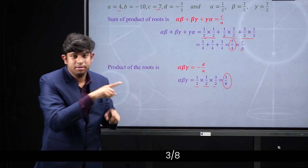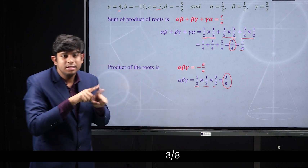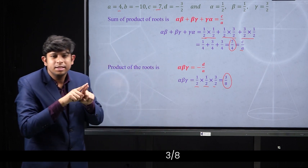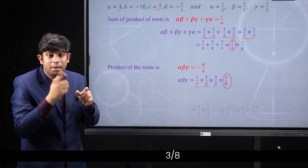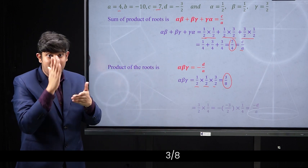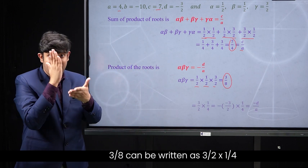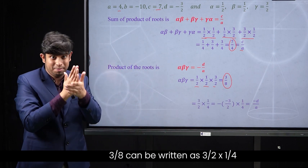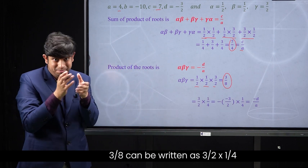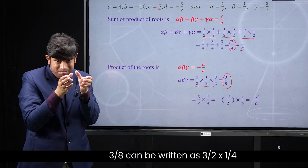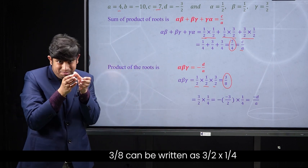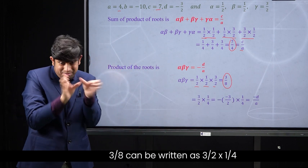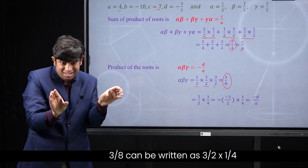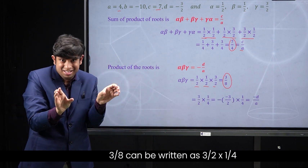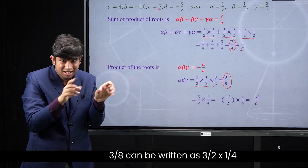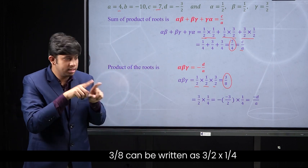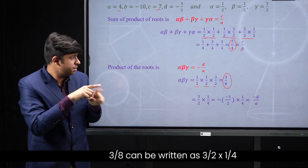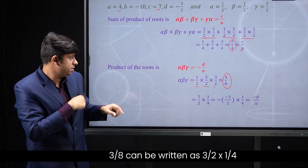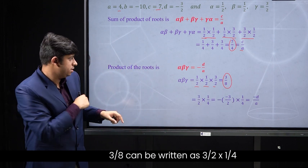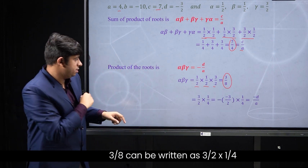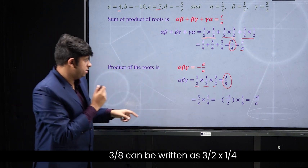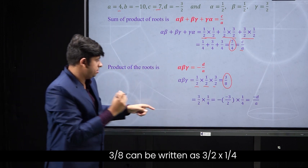Three by 8 can be written as 3 by 2 into 1 by 4.